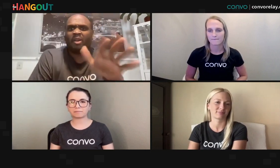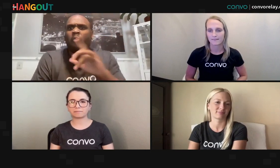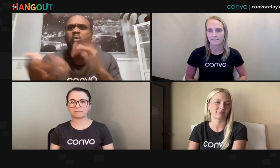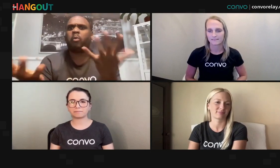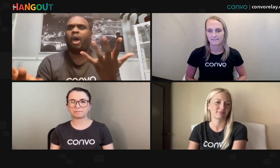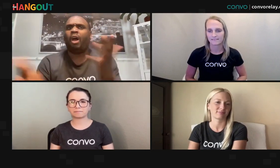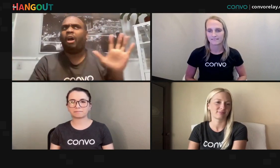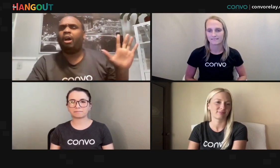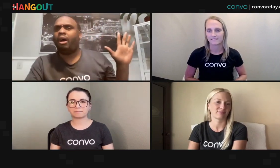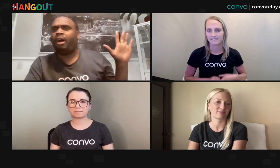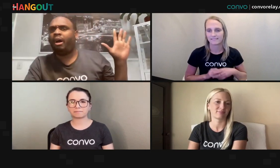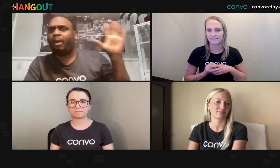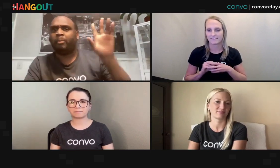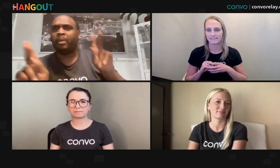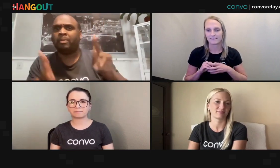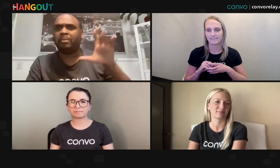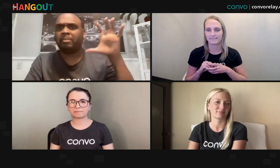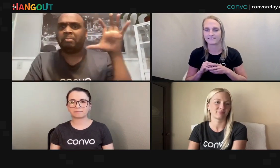do you love Convo?